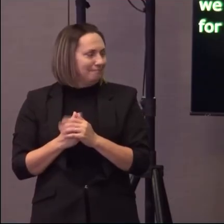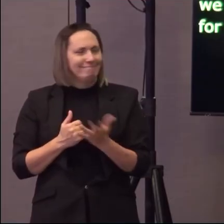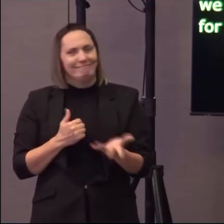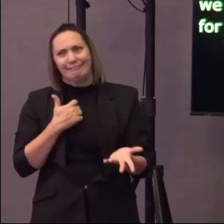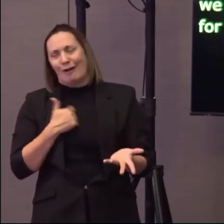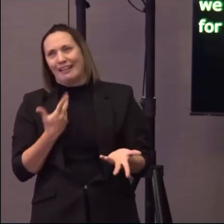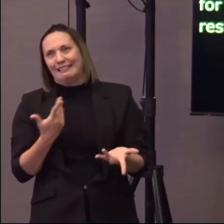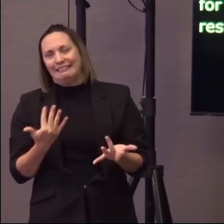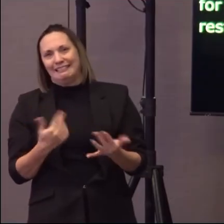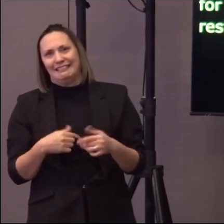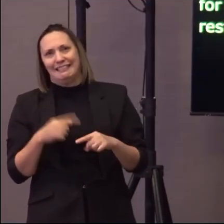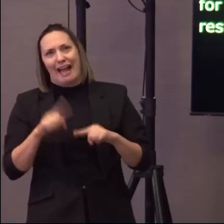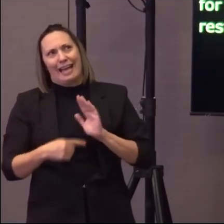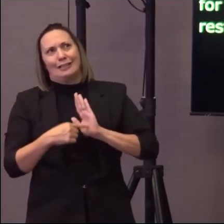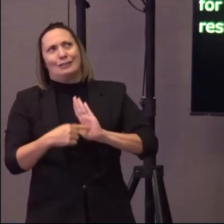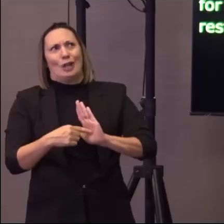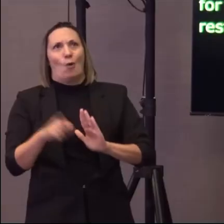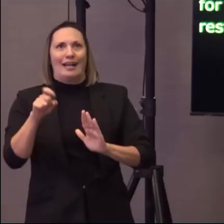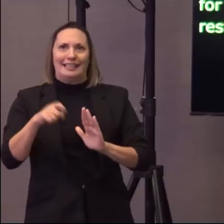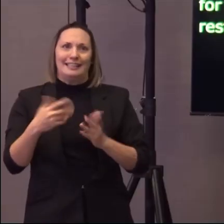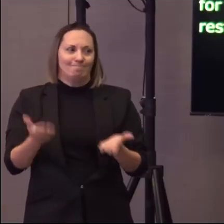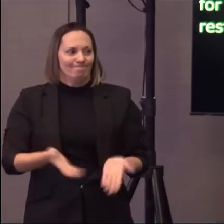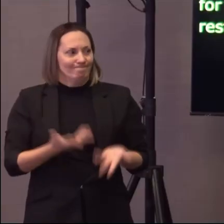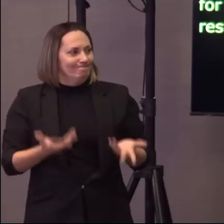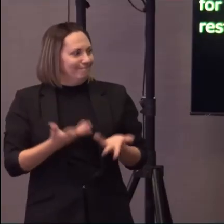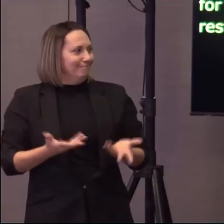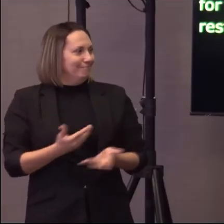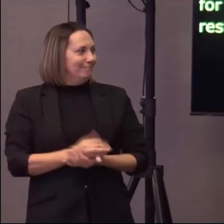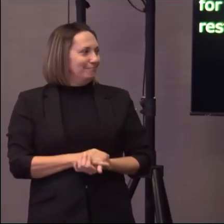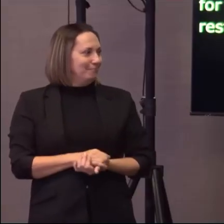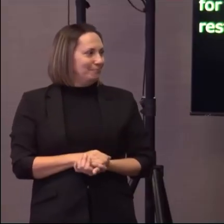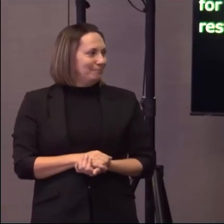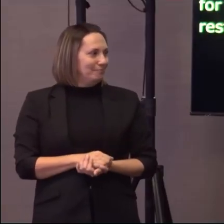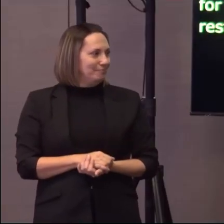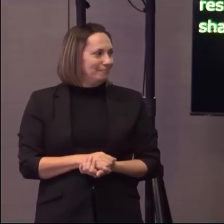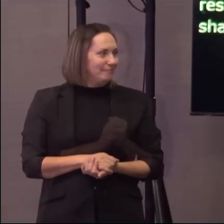Sorry, I can't show the accessibility without it coming back up.